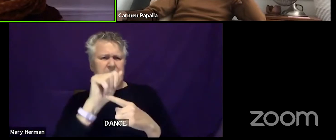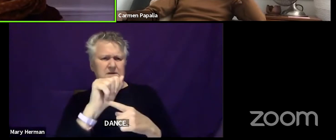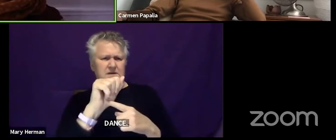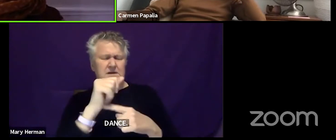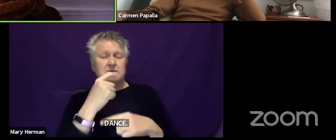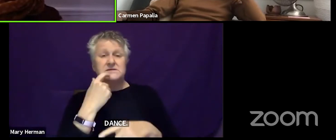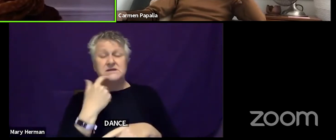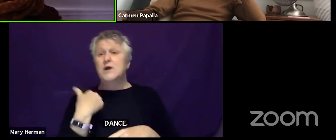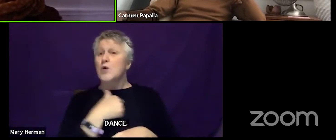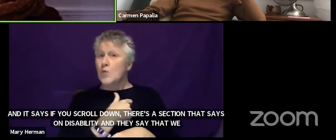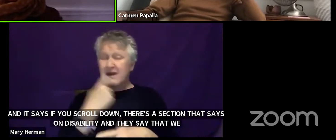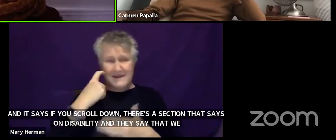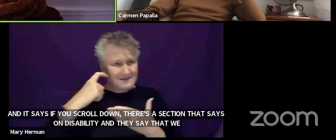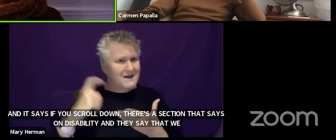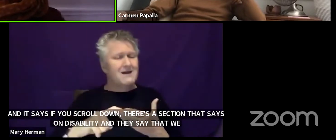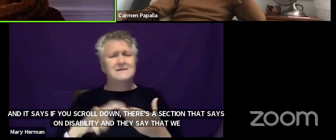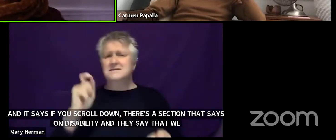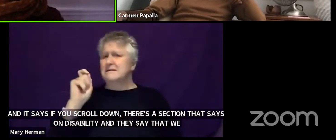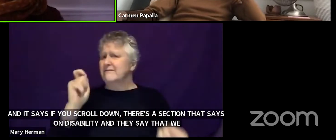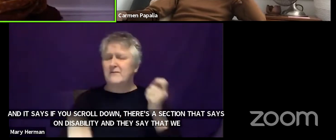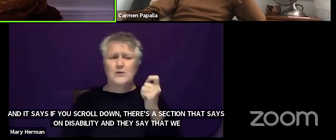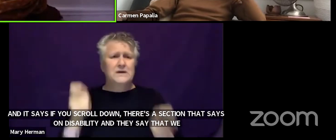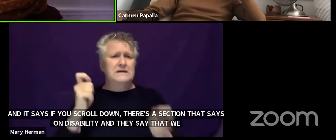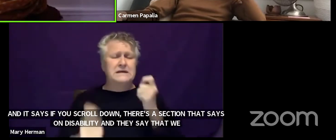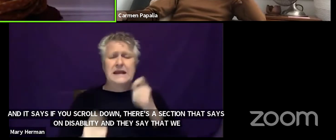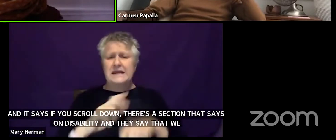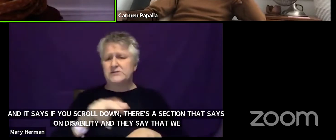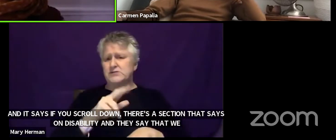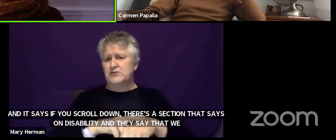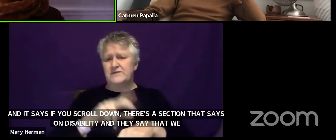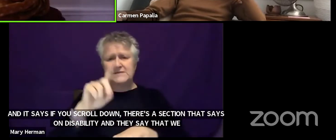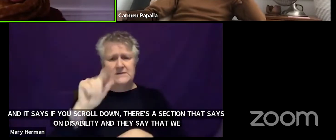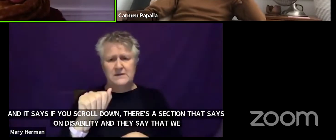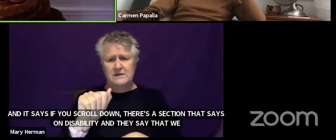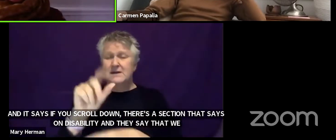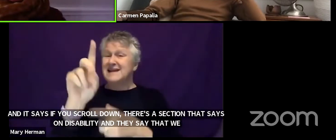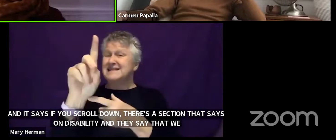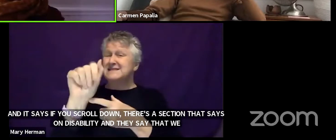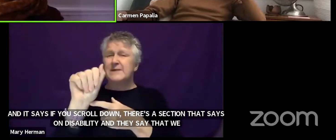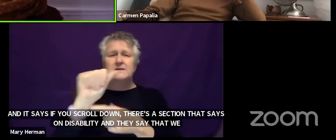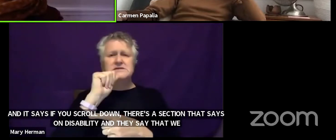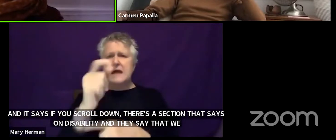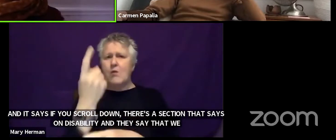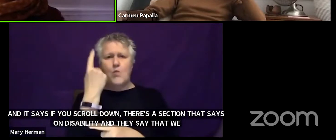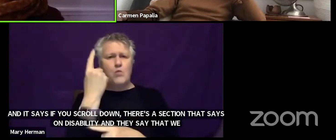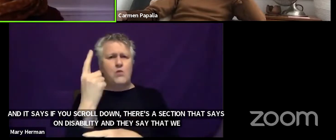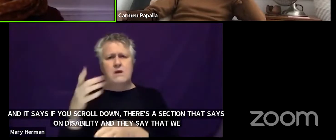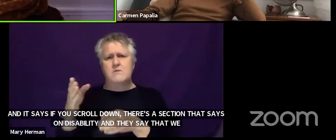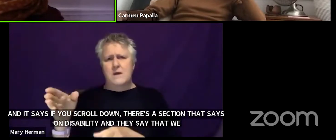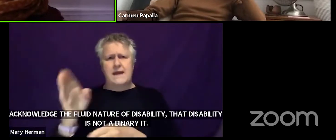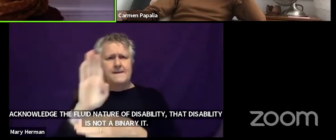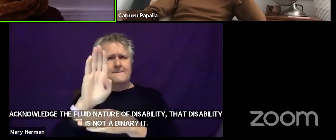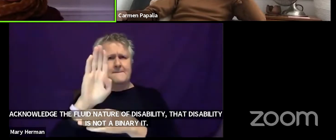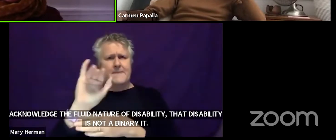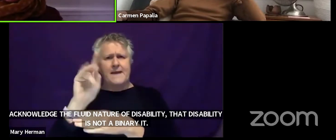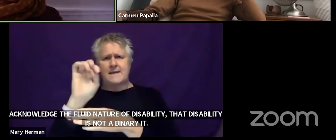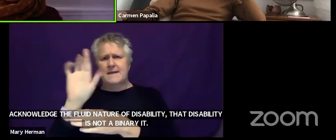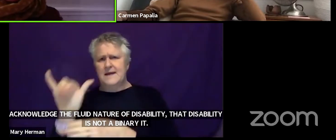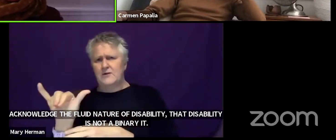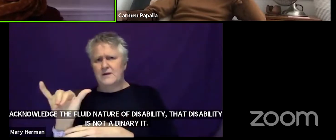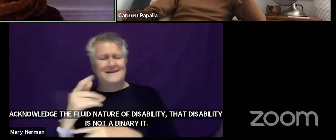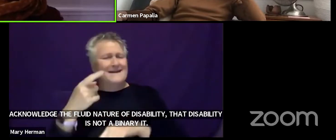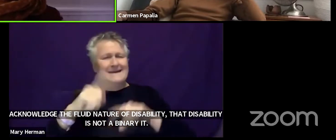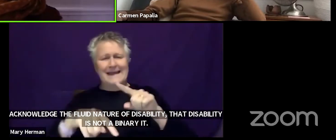the fluid nature of disability, that disability is not a binary, it cannot fit into a yes or no